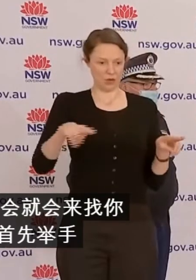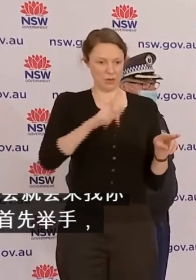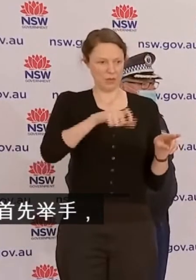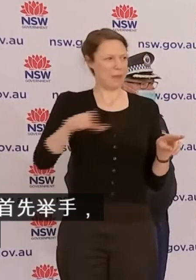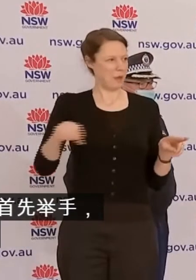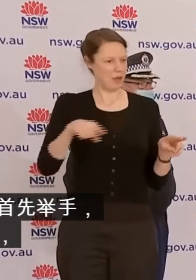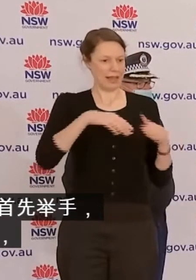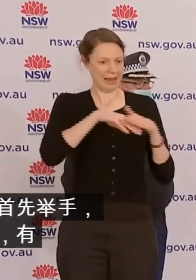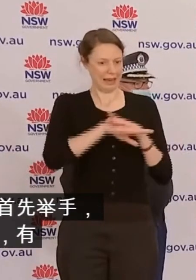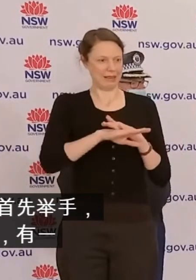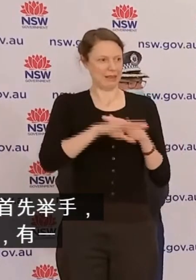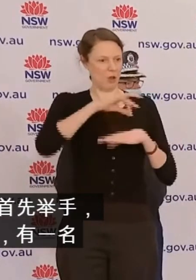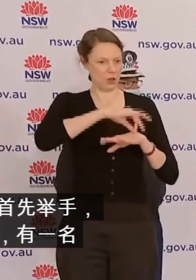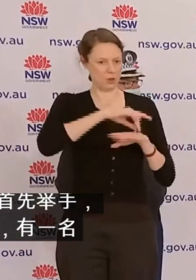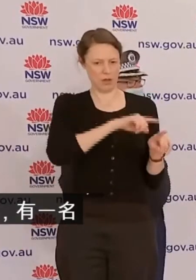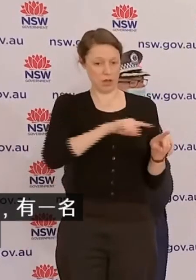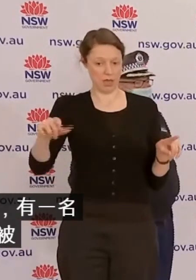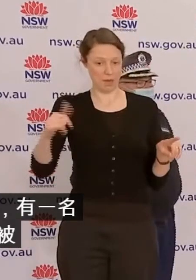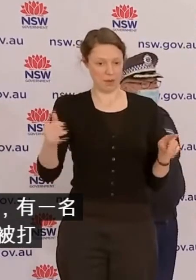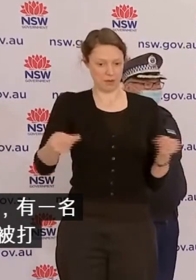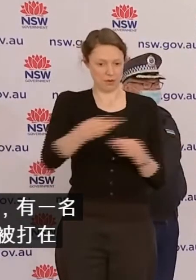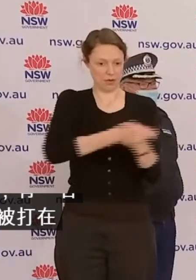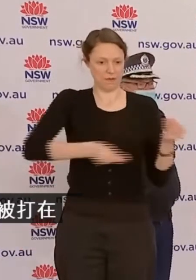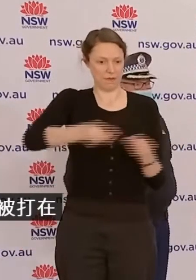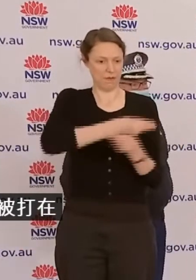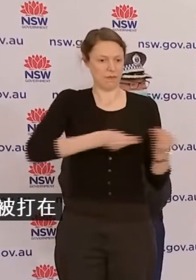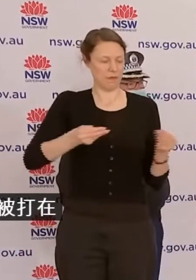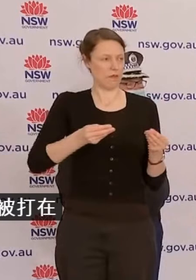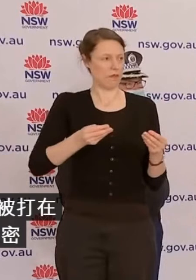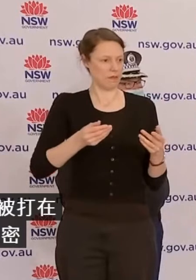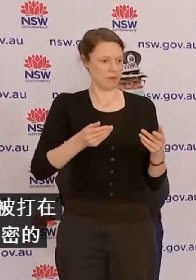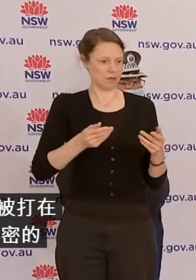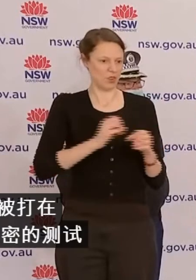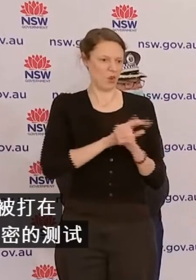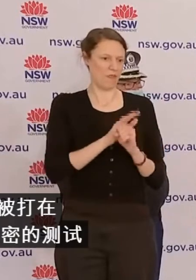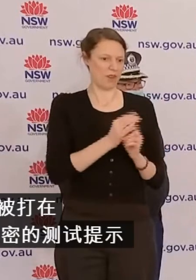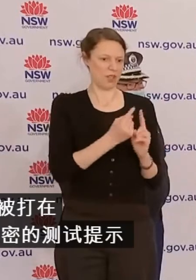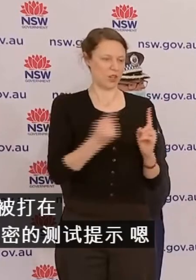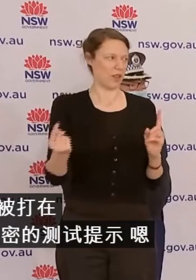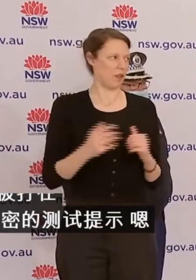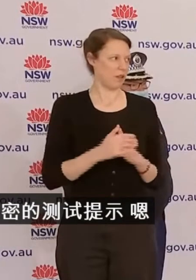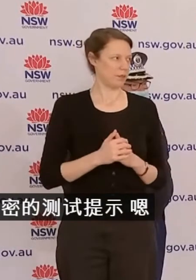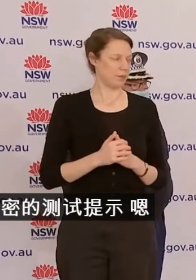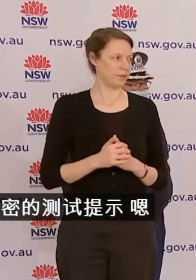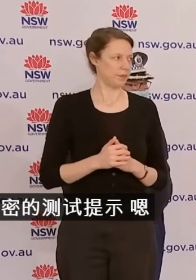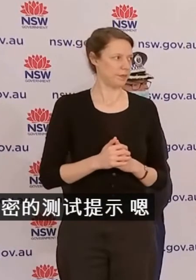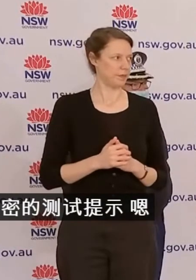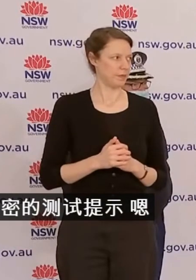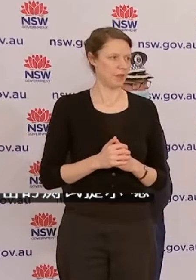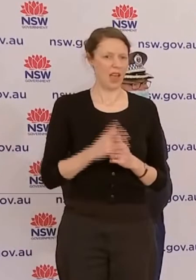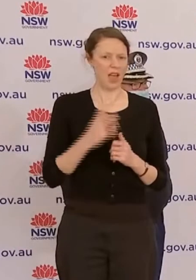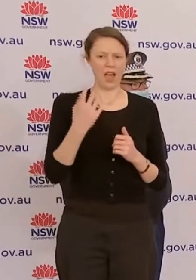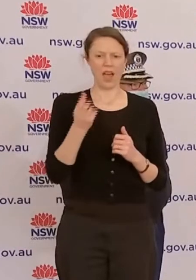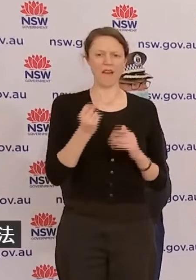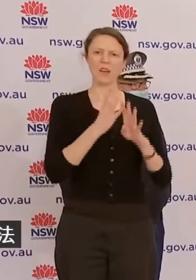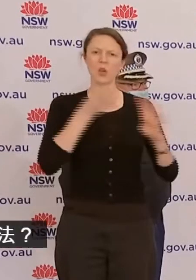had a hand up first. Ursula. Minister, there was a health worker that was punched in the face, a COVID testing queue, by a member of the public. What do you make of that,